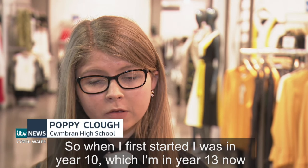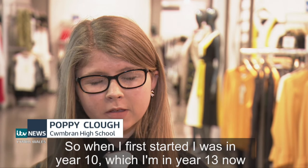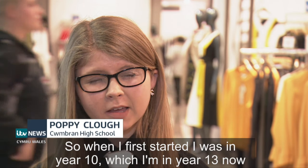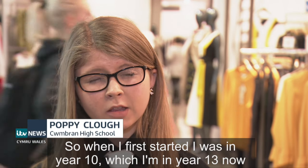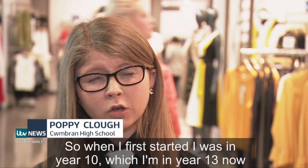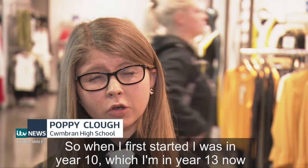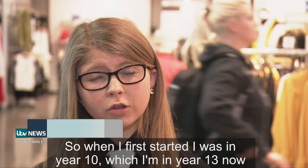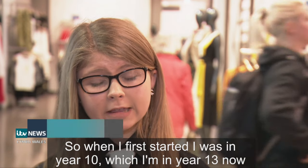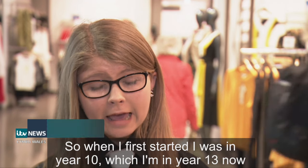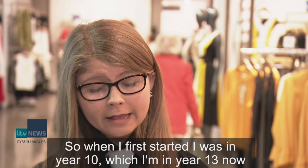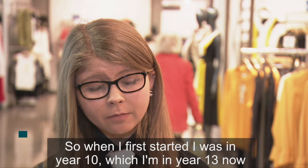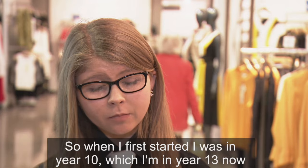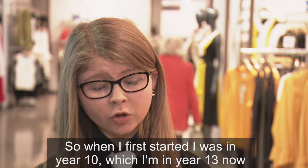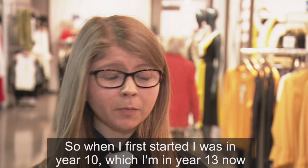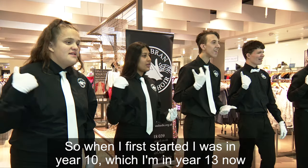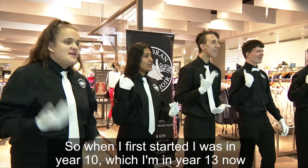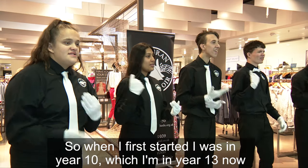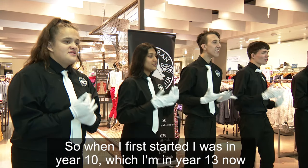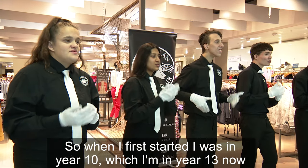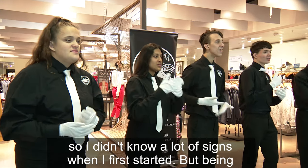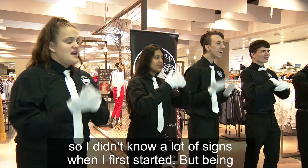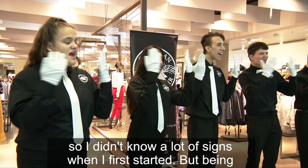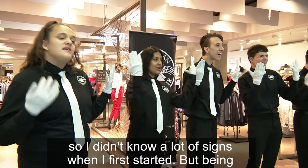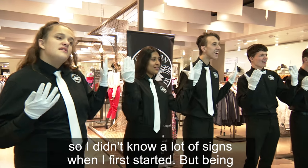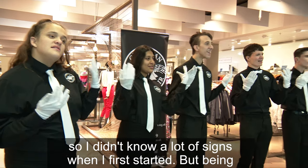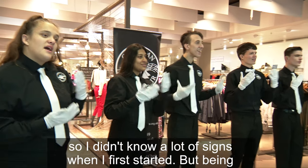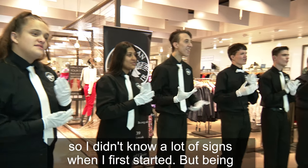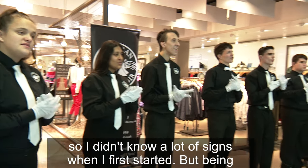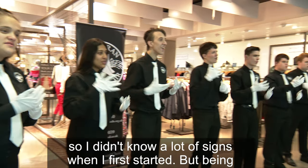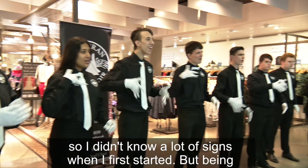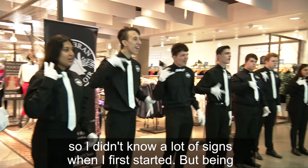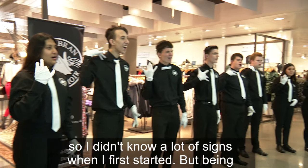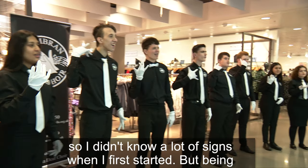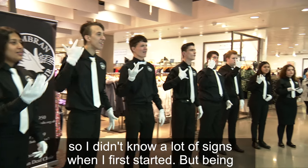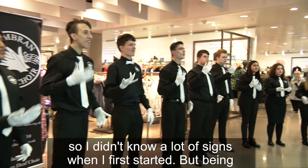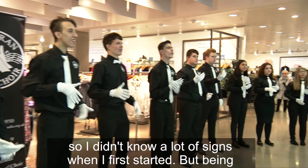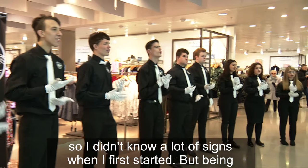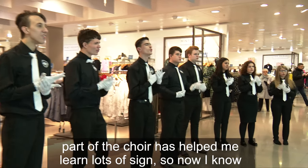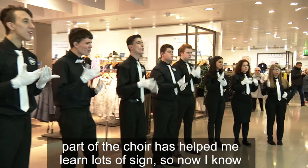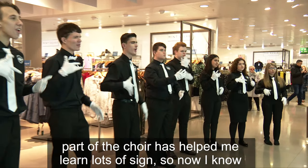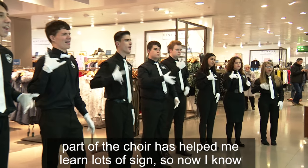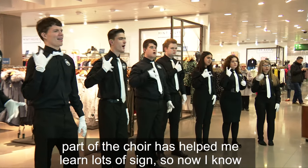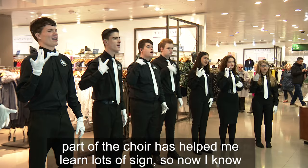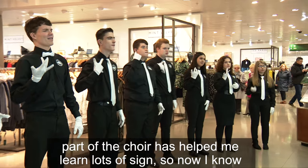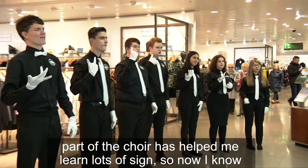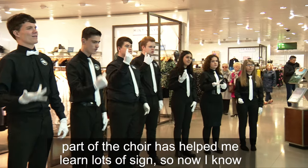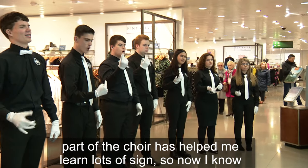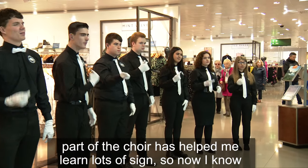was in Year 10, which I'm in Year 13 now and so I didn't know a lot of signs when I first started but being part of the choir has helped me learn